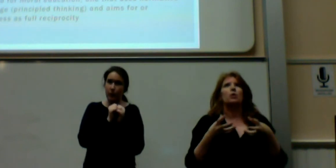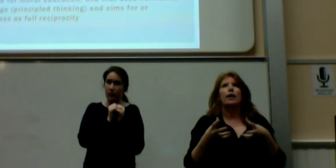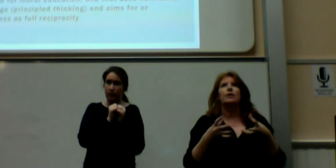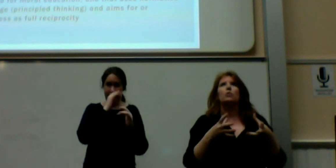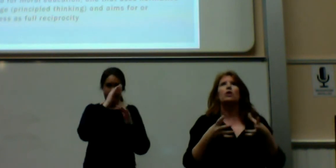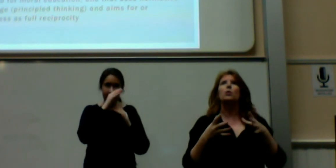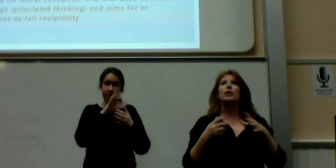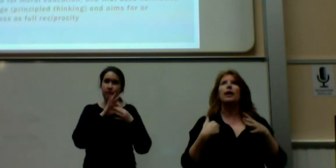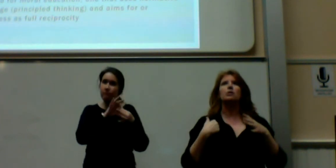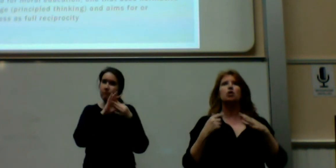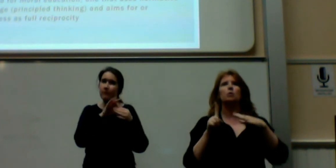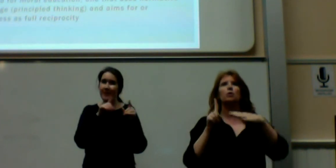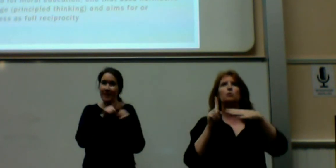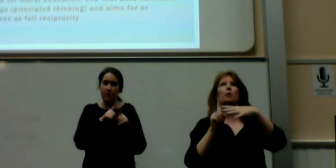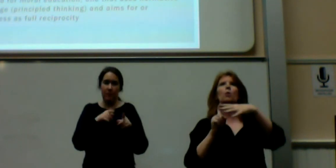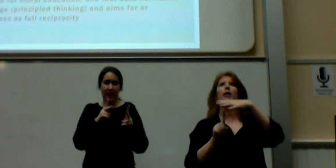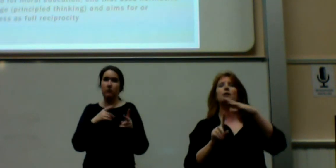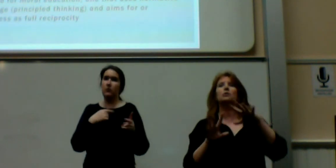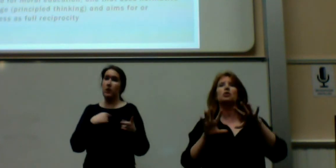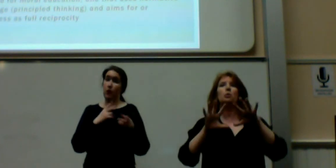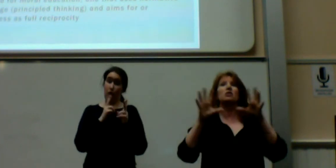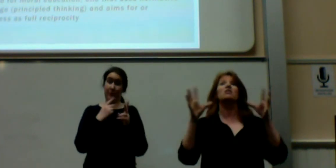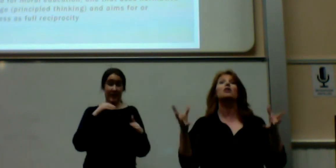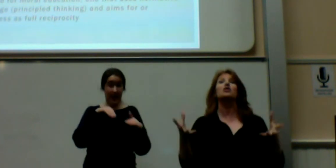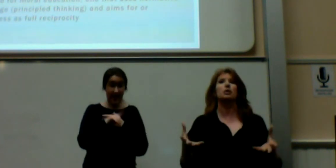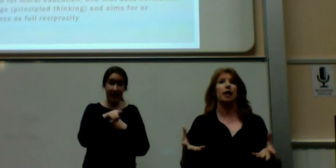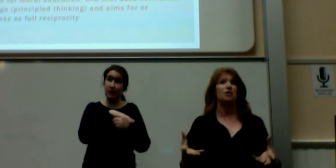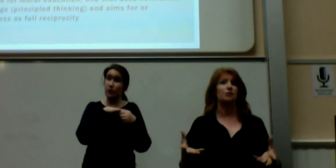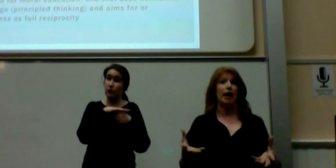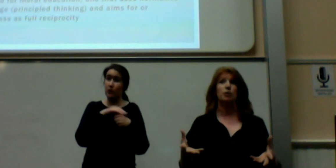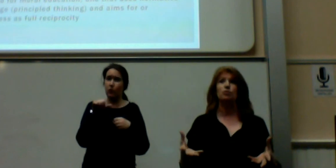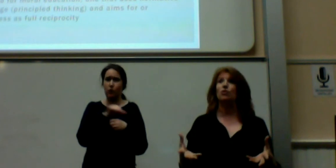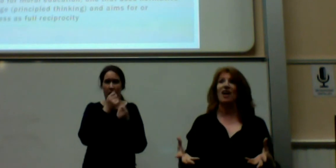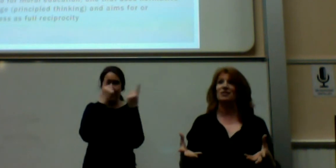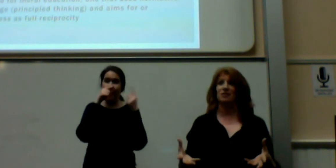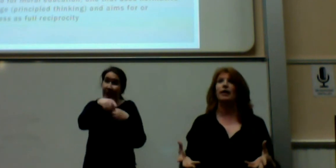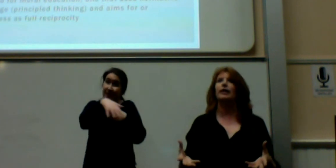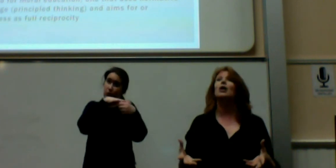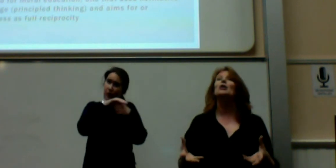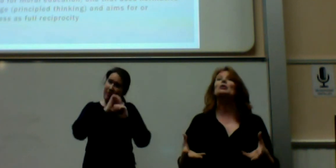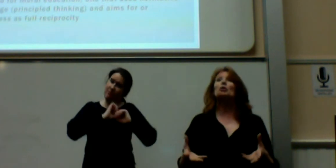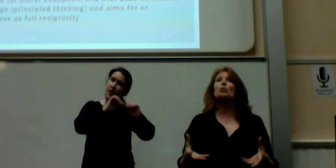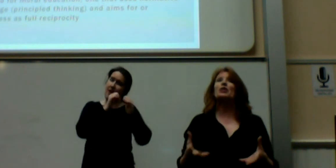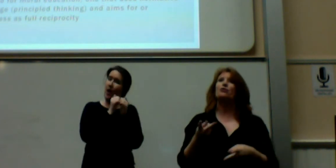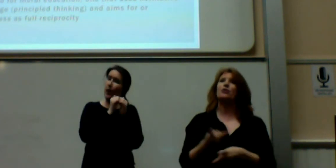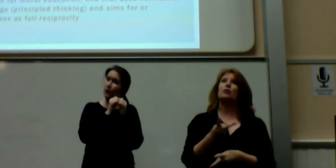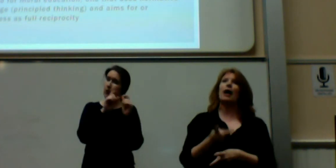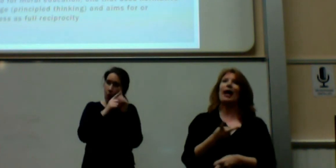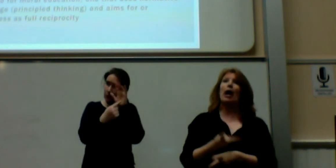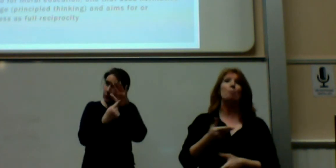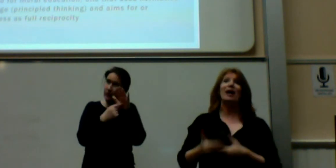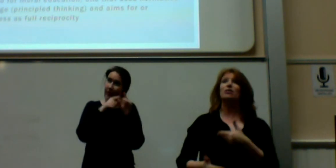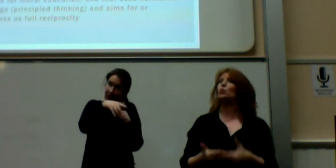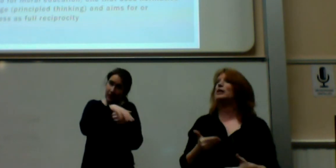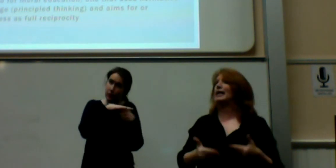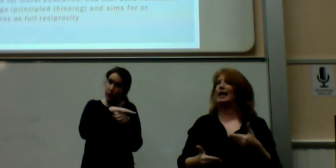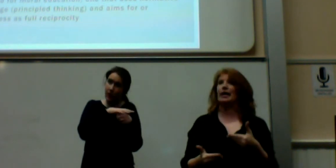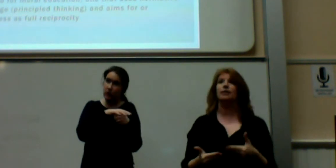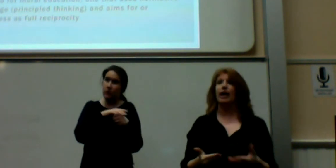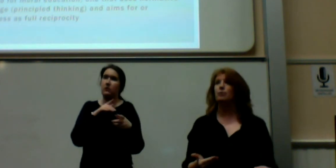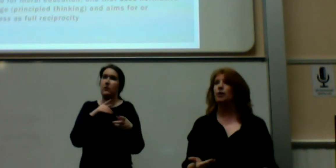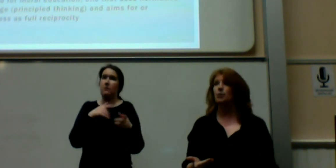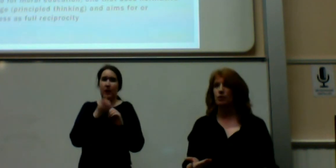finding ways in which we as interpreters, when we walk into situations, understand the values of that setting so that we can figure out how best we